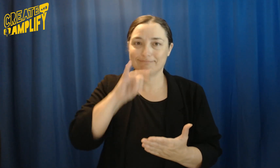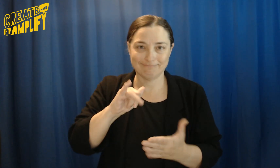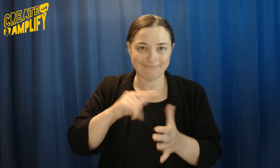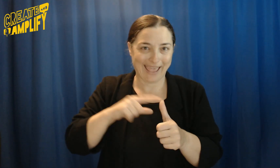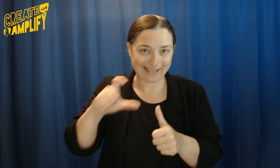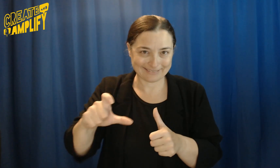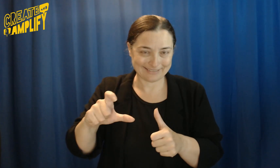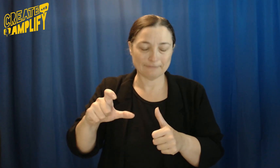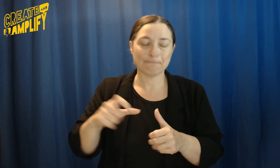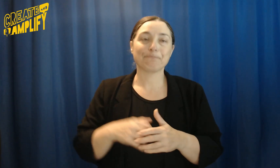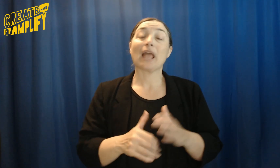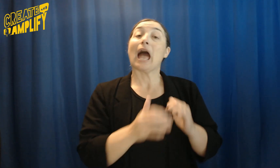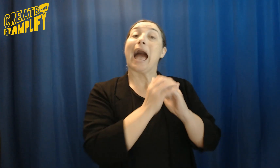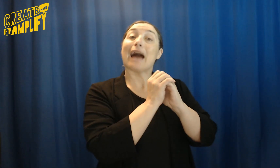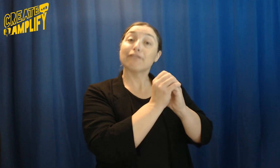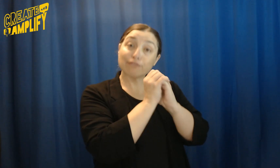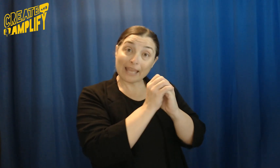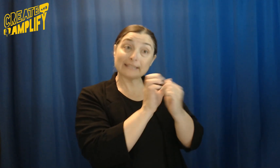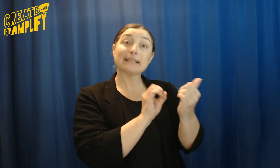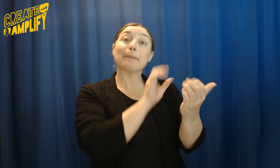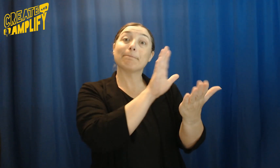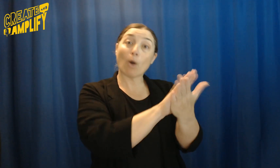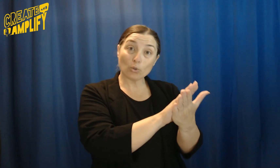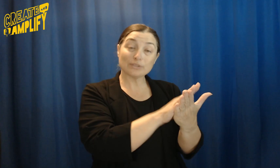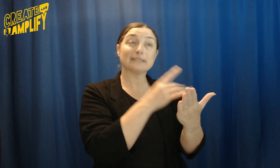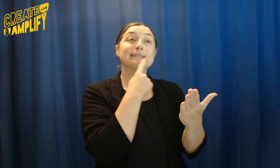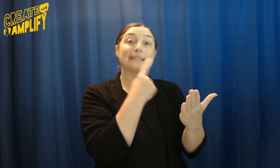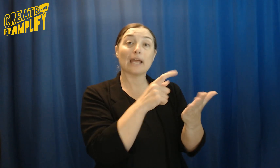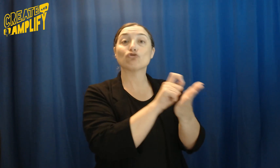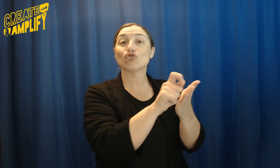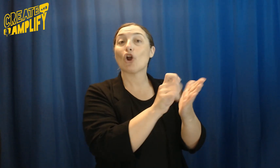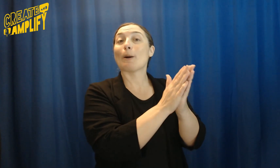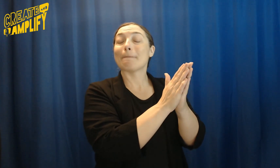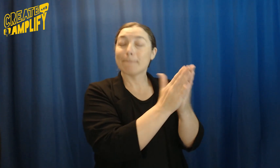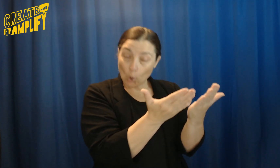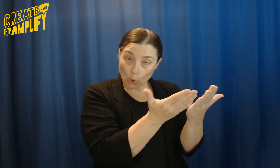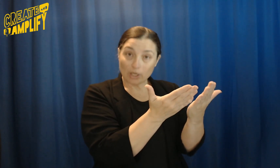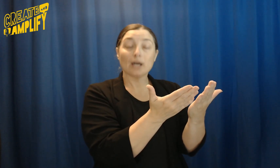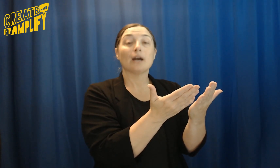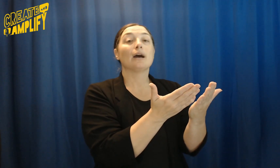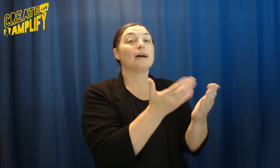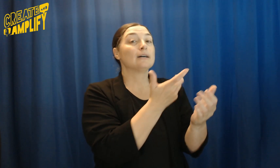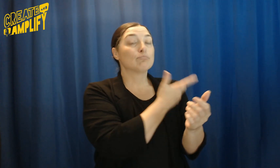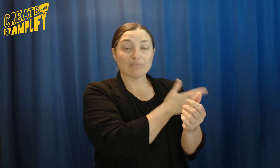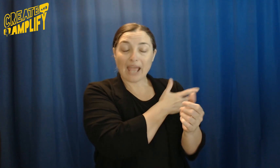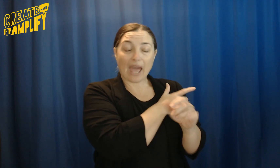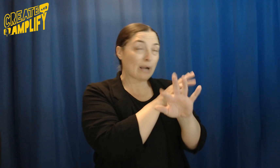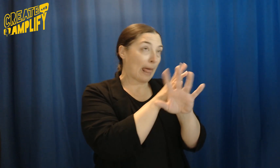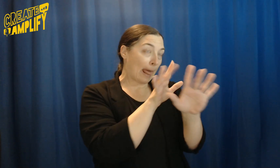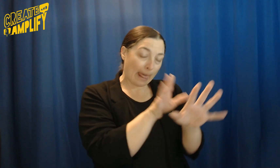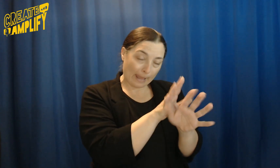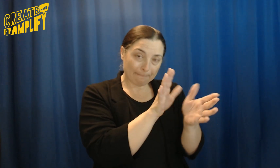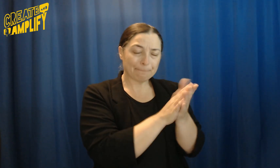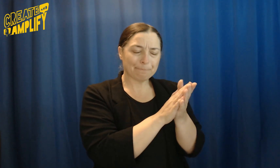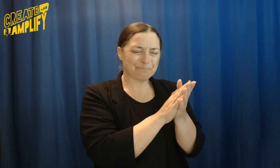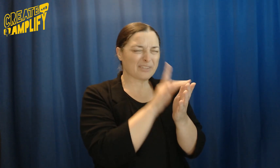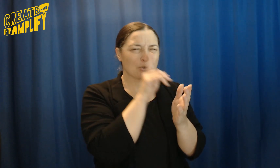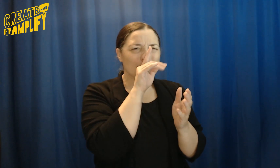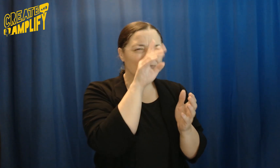A friend had posted, "Oh, my friend's written a book and it's really cool and I'm so proud of them." And I couldn't remember what it was called, but I saw a